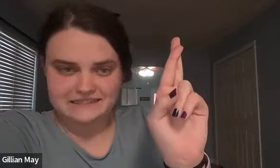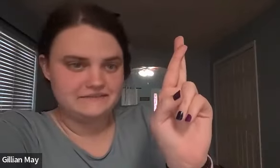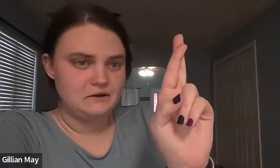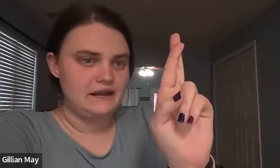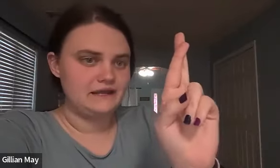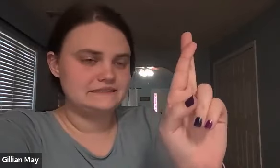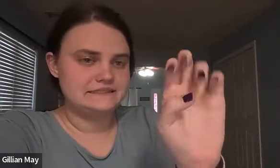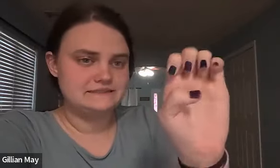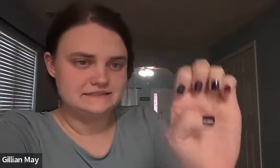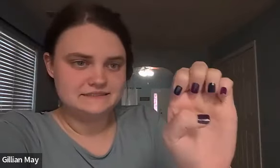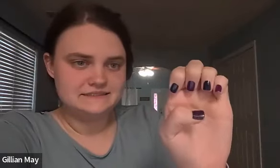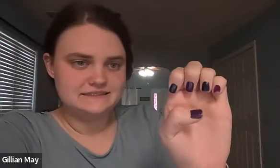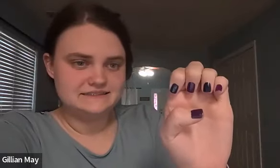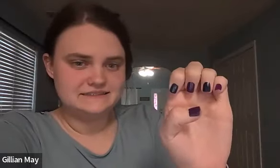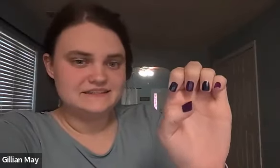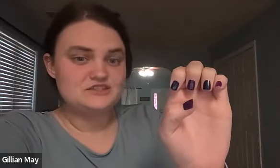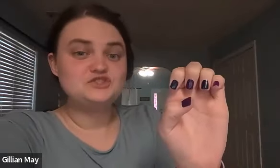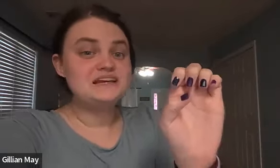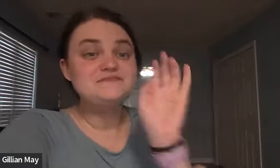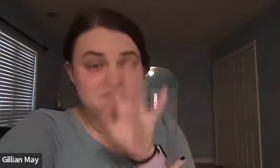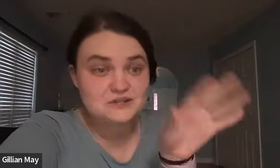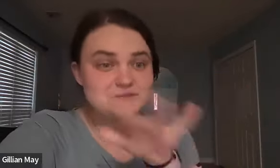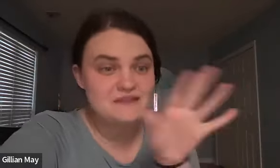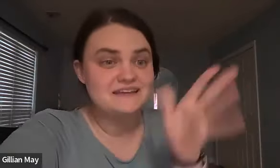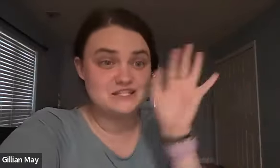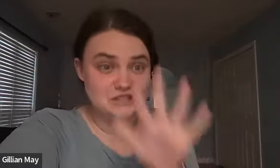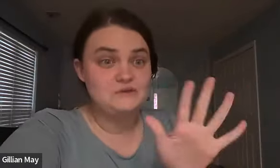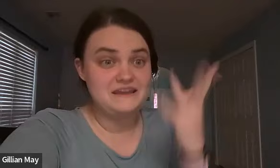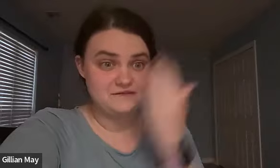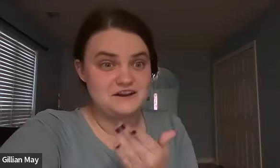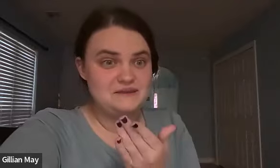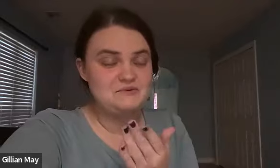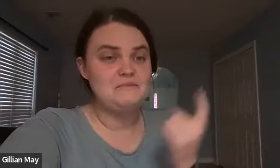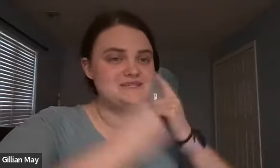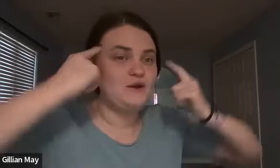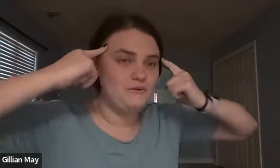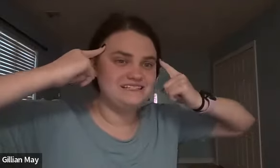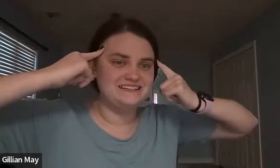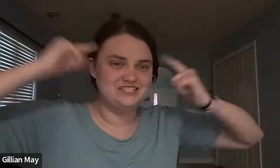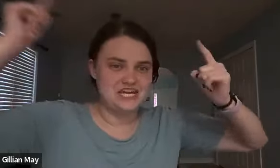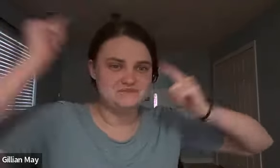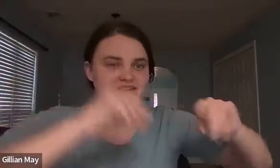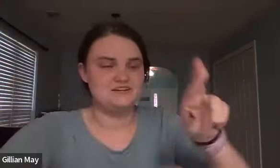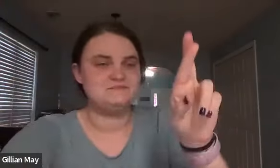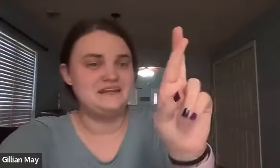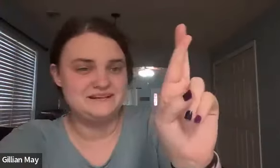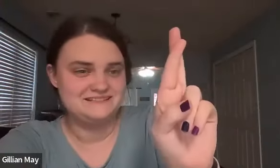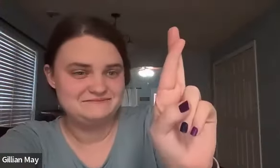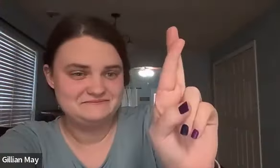in there on accident. The stress of finger spelling slowly in front of people makes me always like change my letters. But anyways.